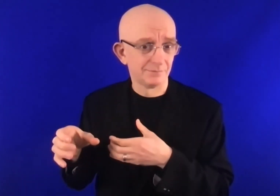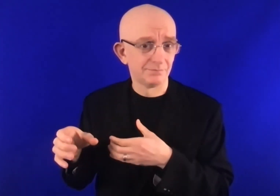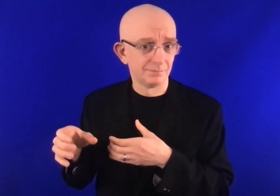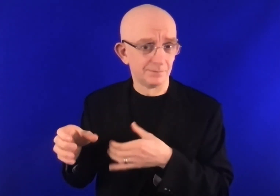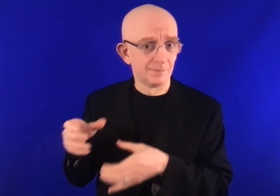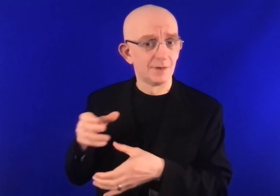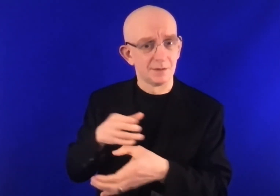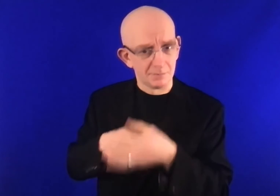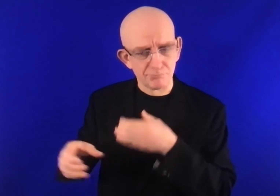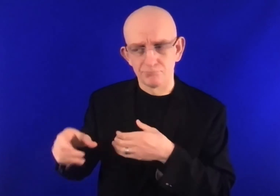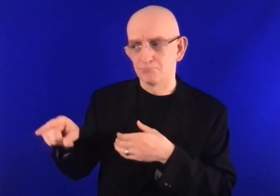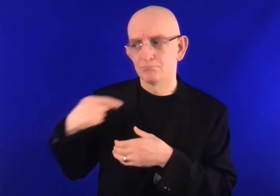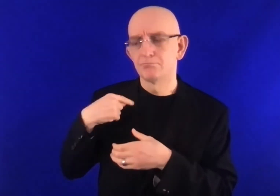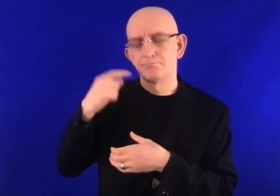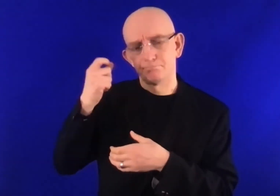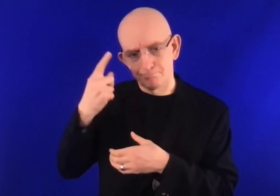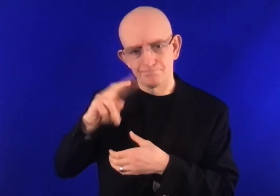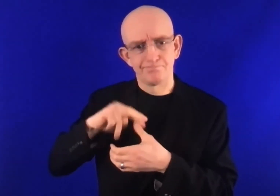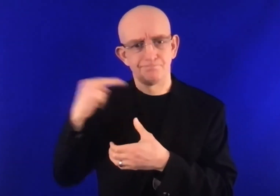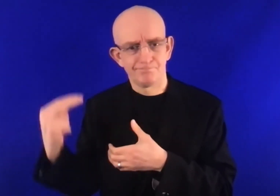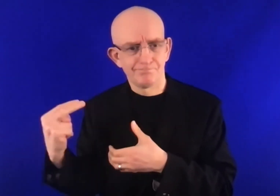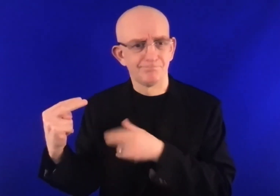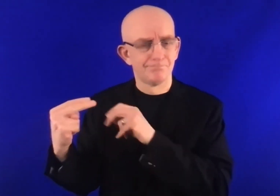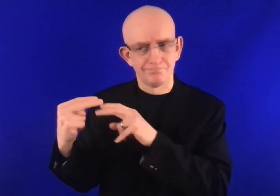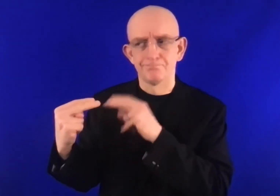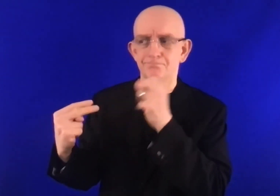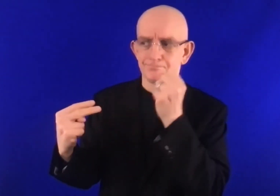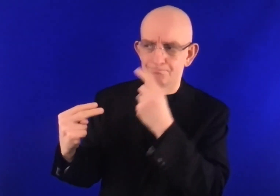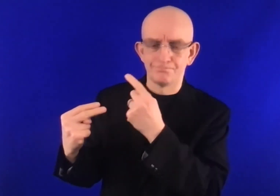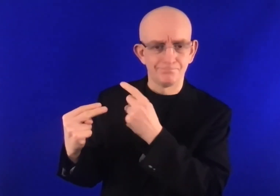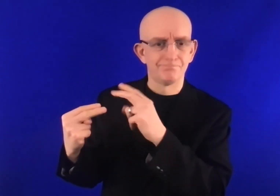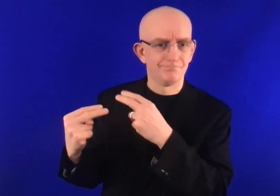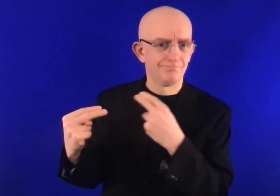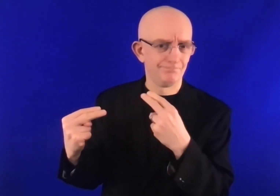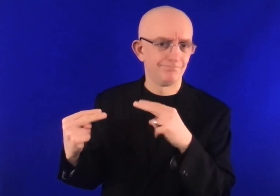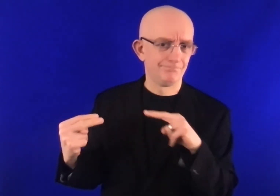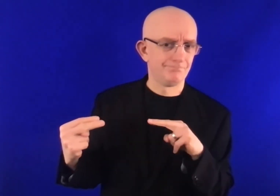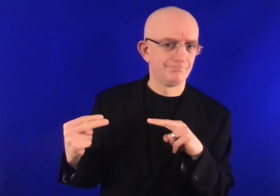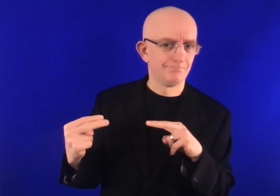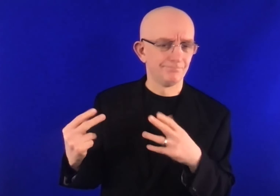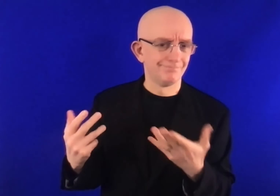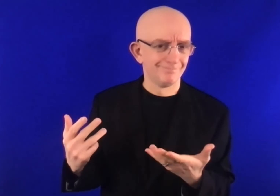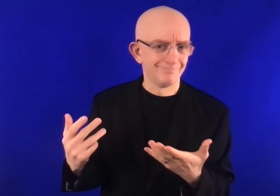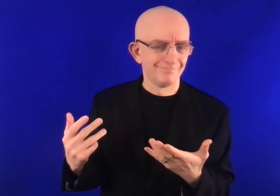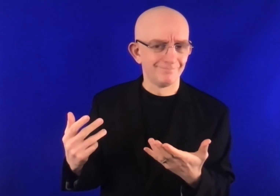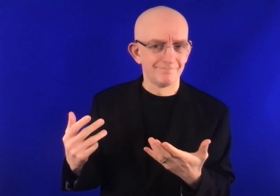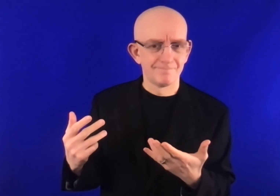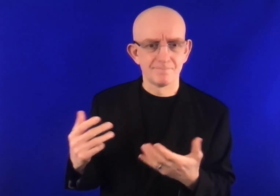participate in these summits, in these meetings, high-level meetings, and in